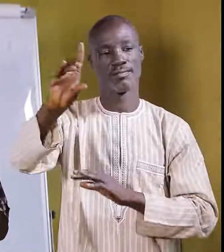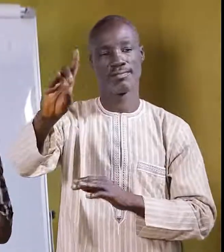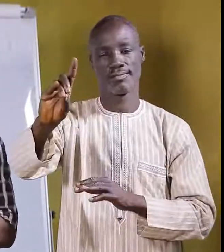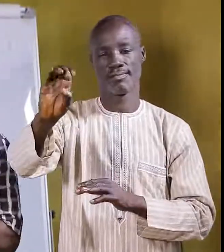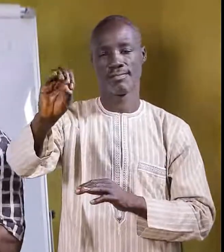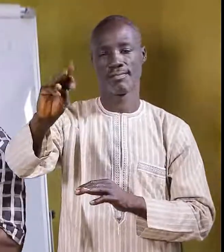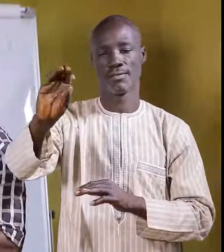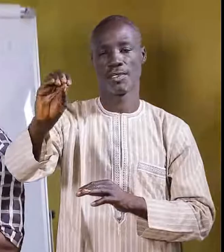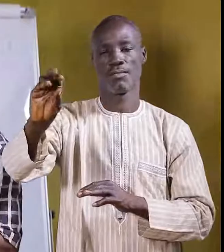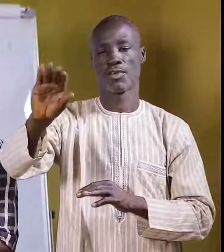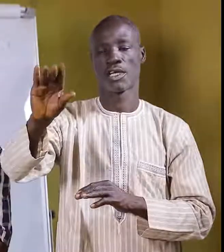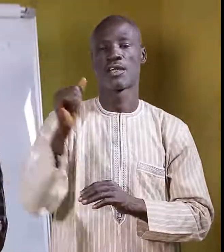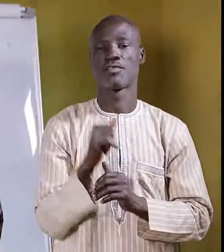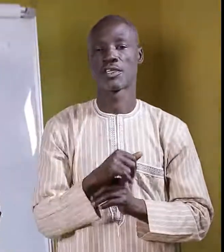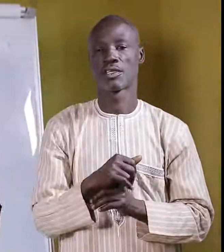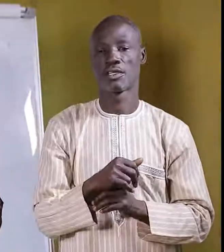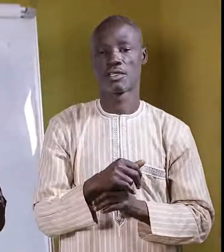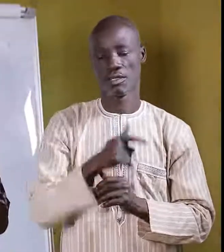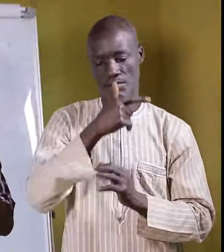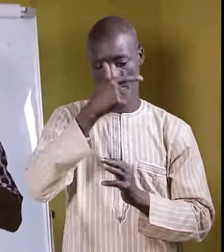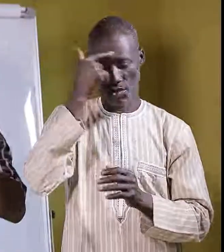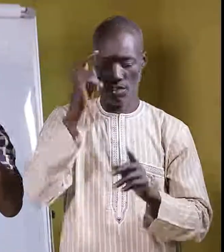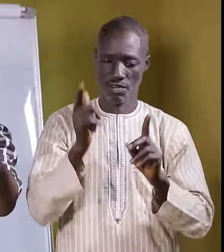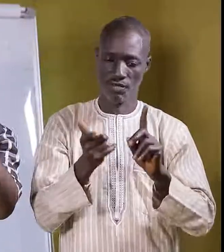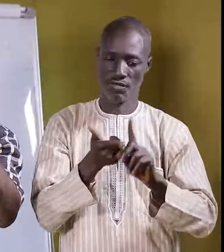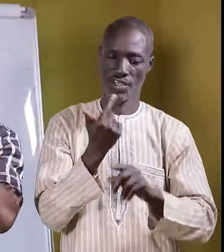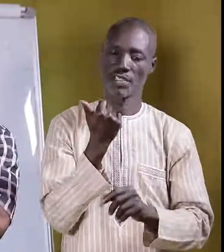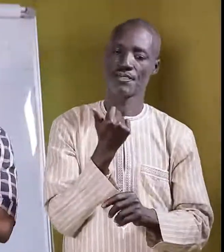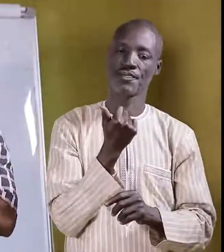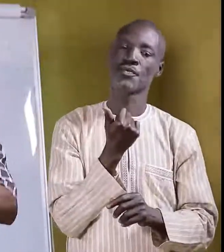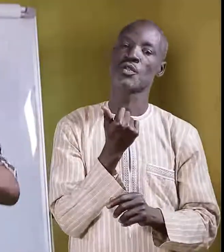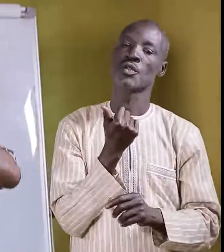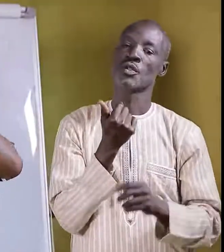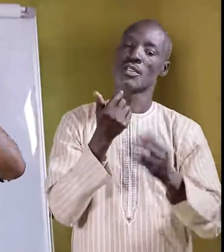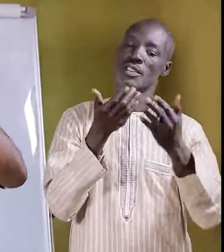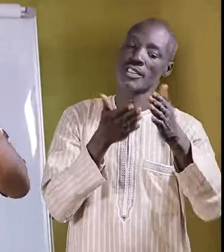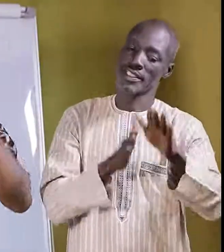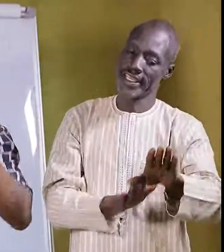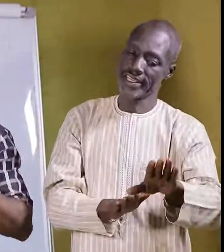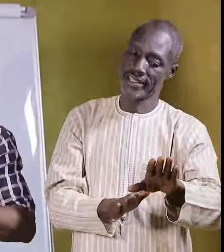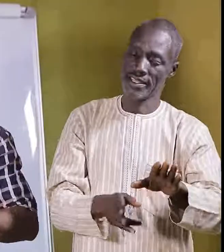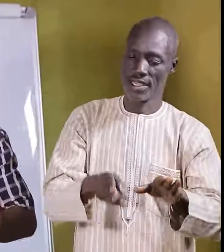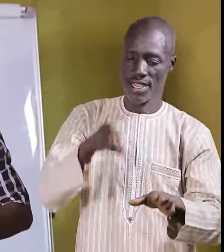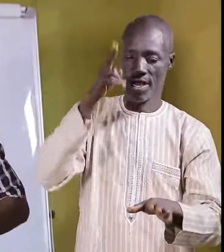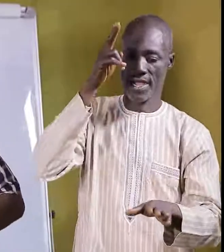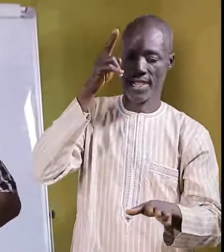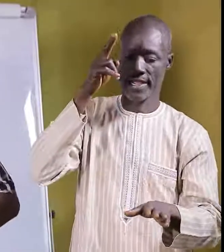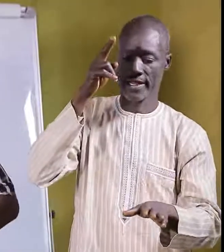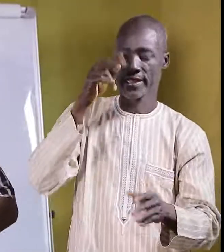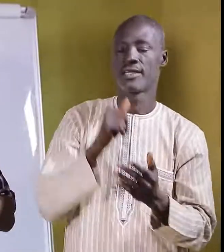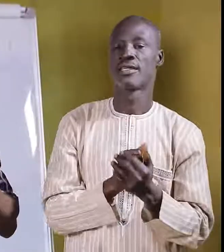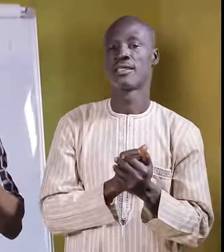Because first was, at the first stage, it was high birth rate and high death